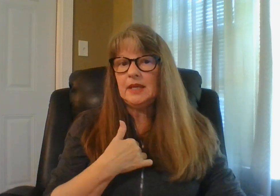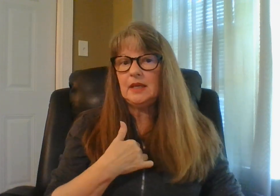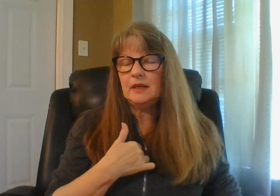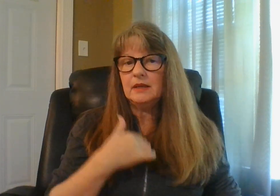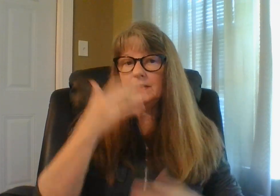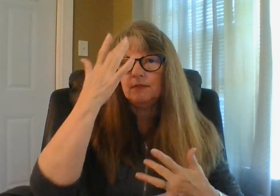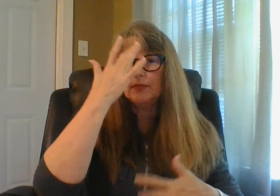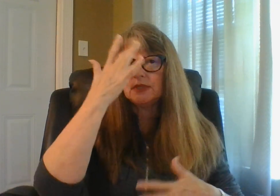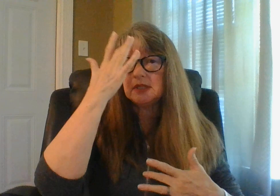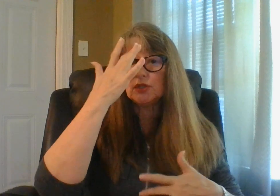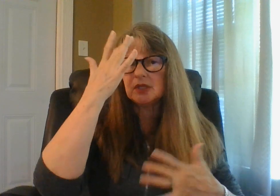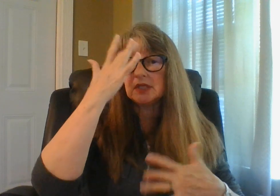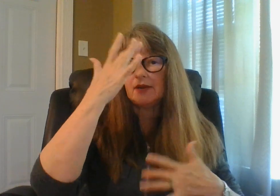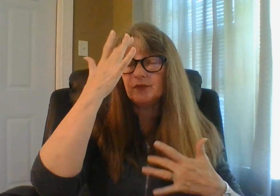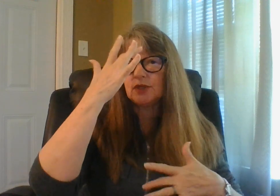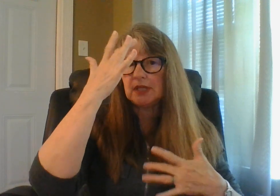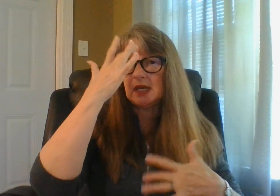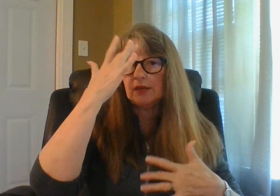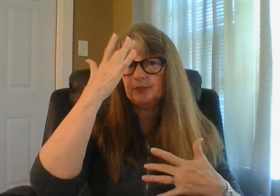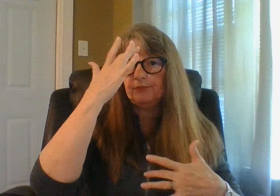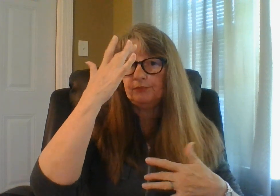me. This is a sign for sick.